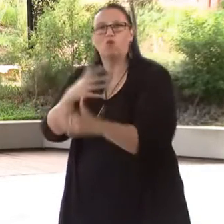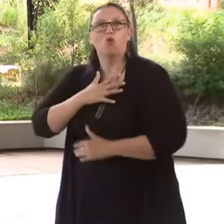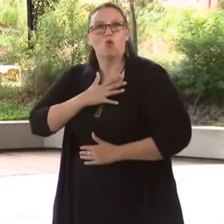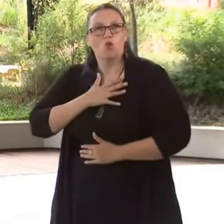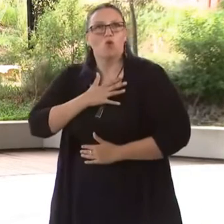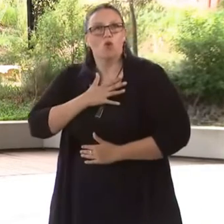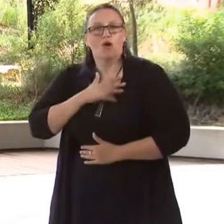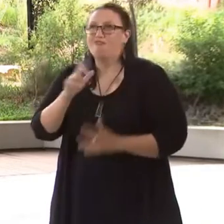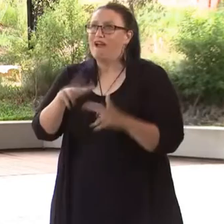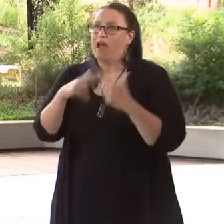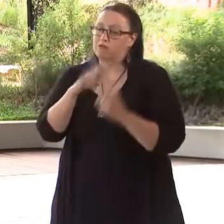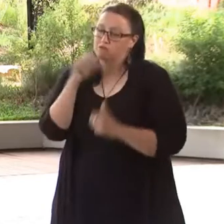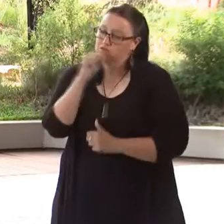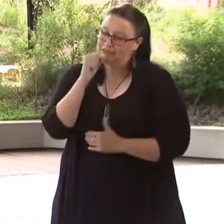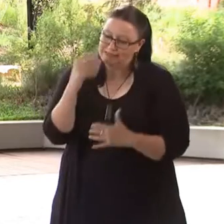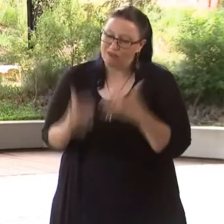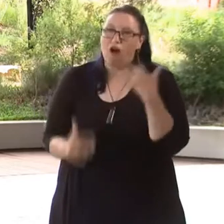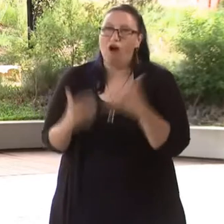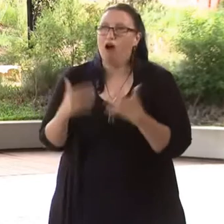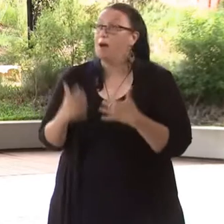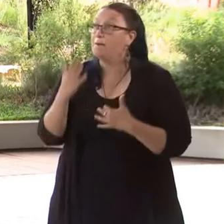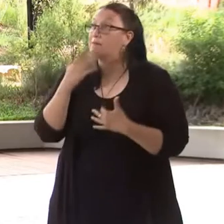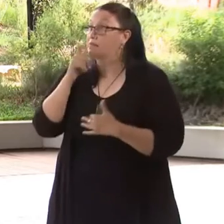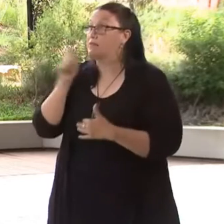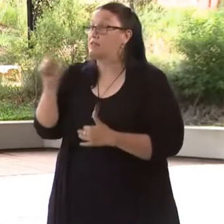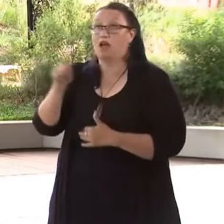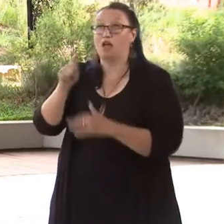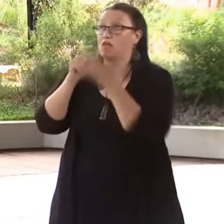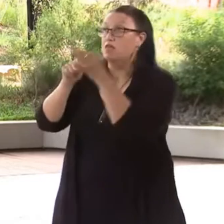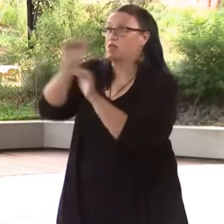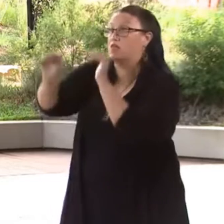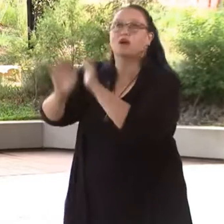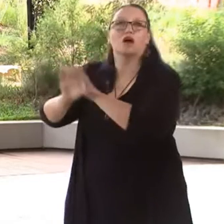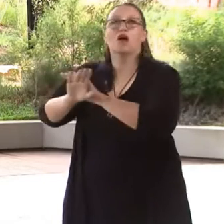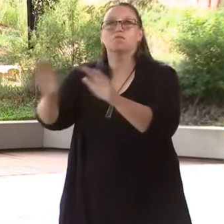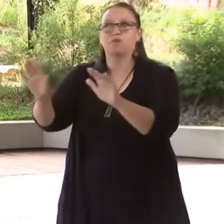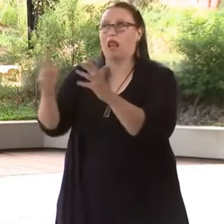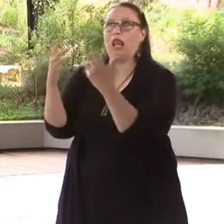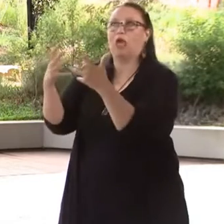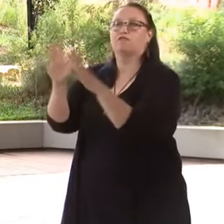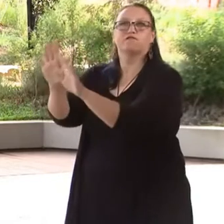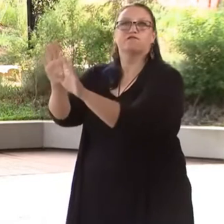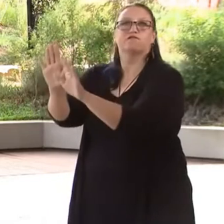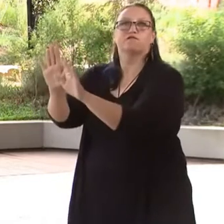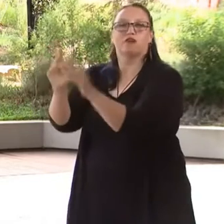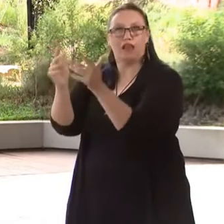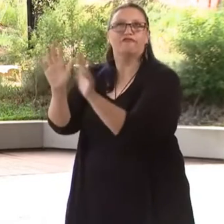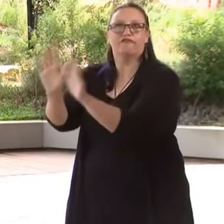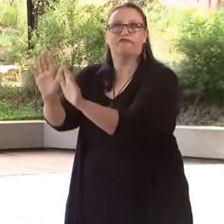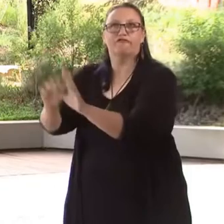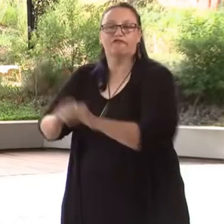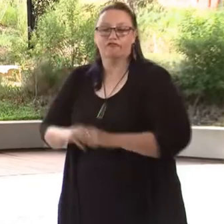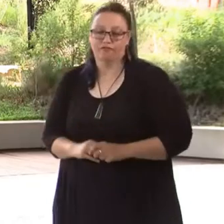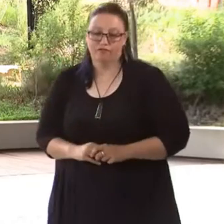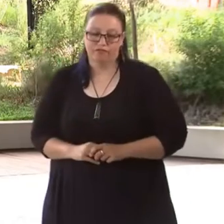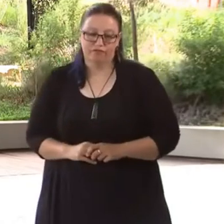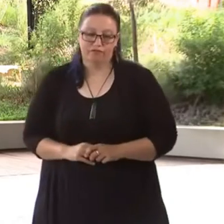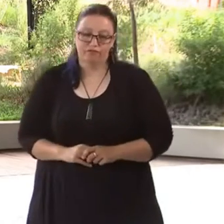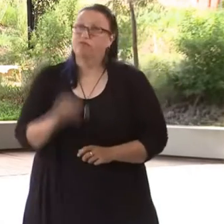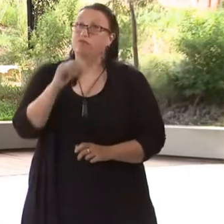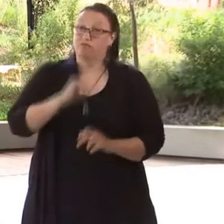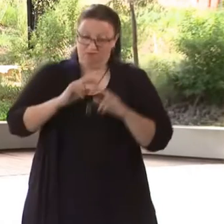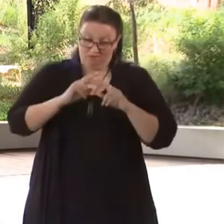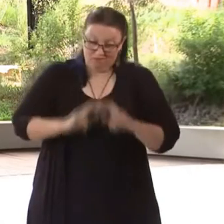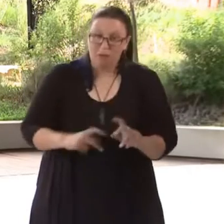through, and I just ask the media to really respect the privacy of this family. The coroner and the forensic pathologists